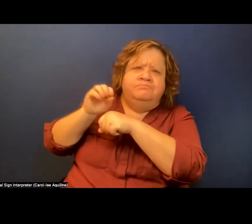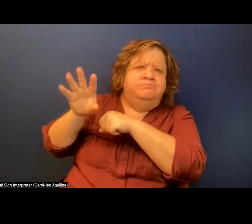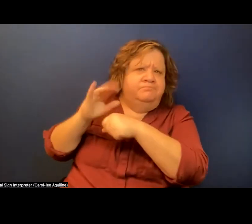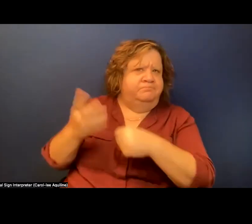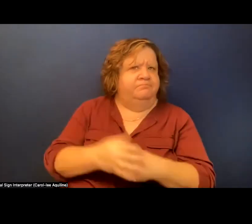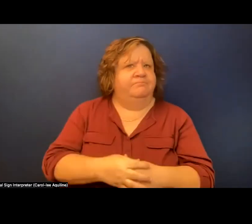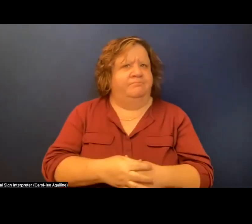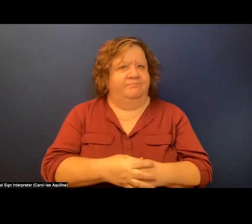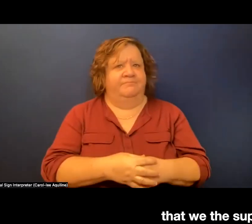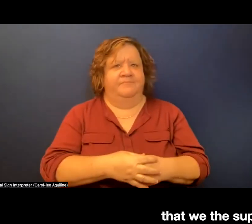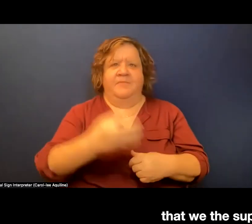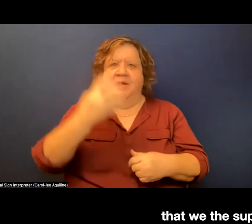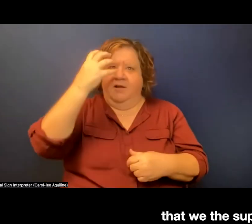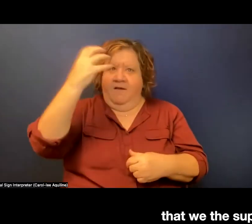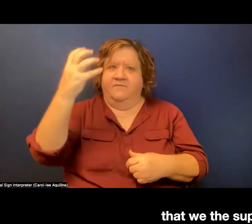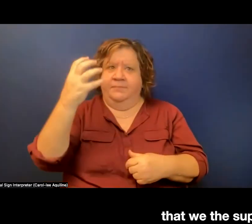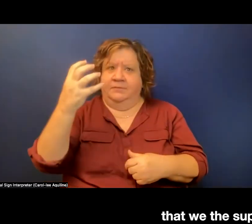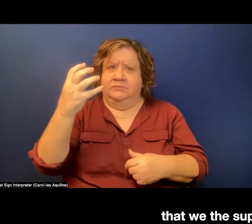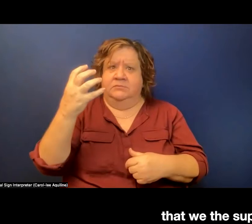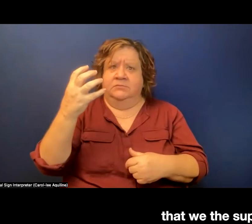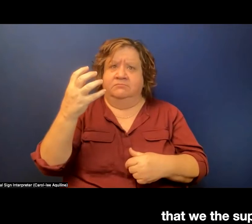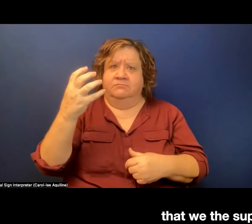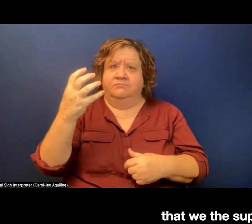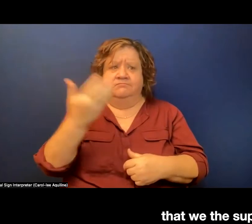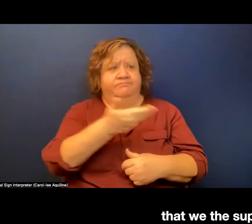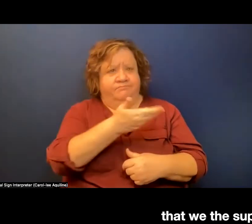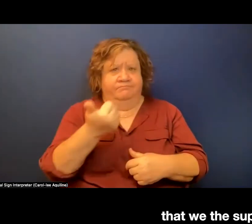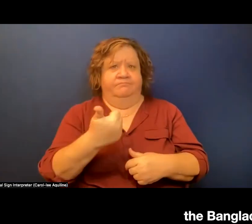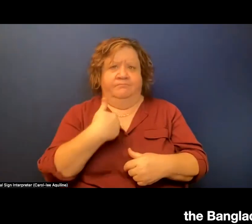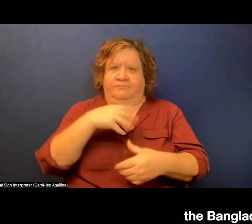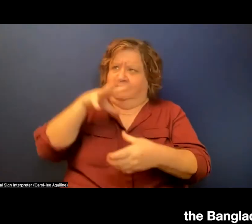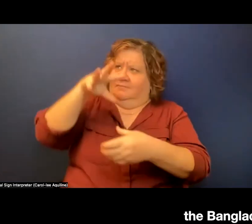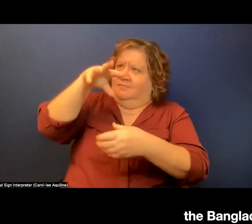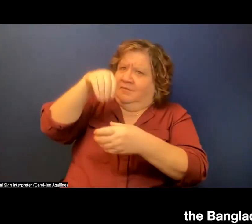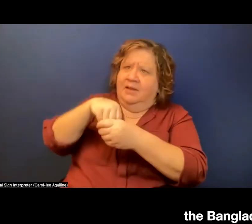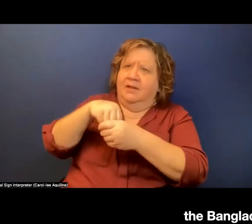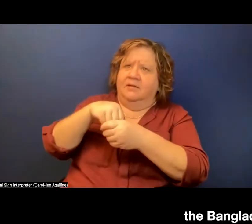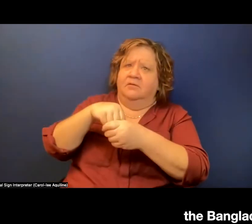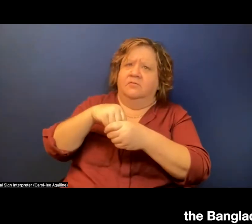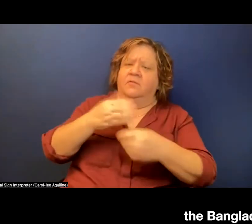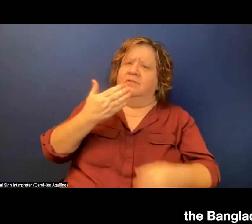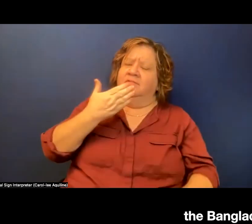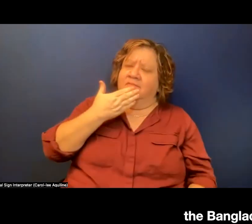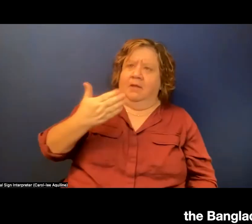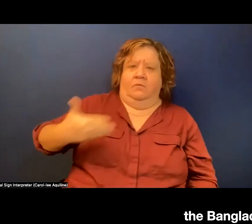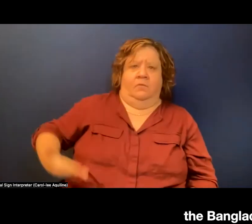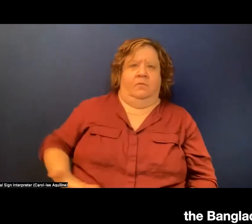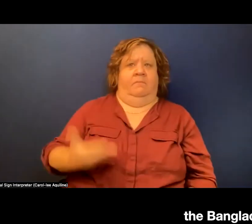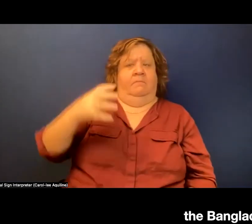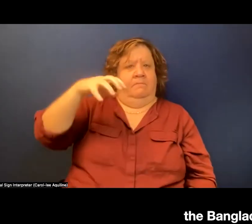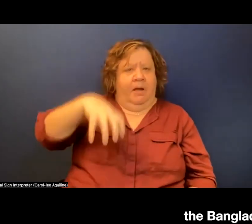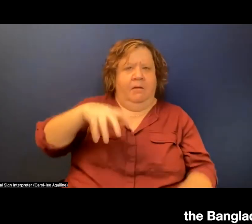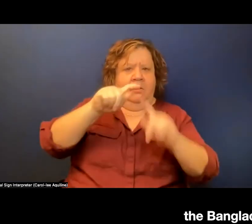I also thank the FCDO Bangladesh team that with the support of their support, you know, the Bangladesh government, they